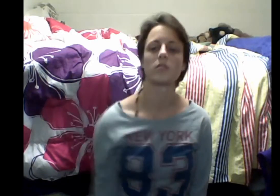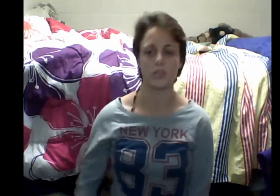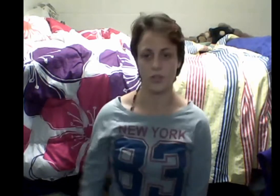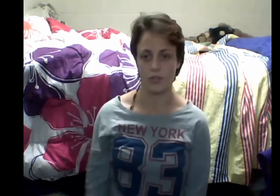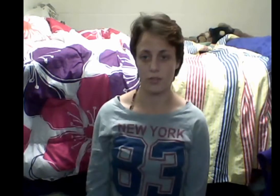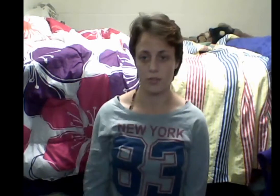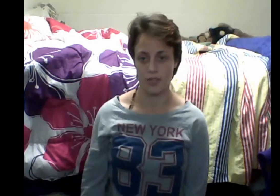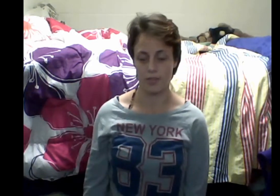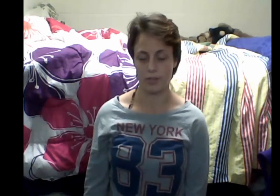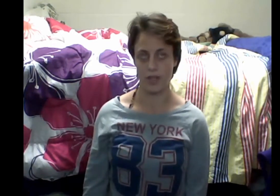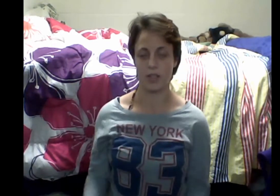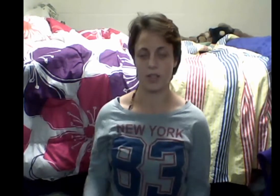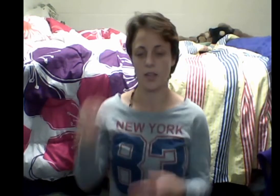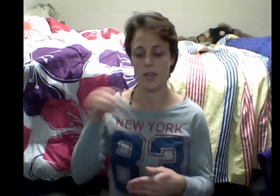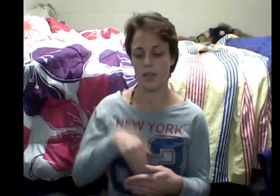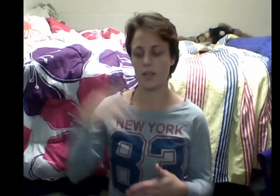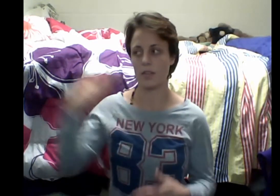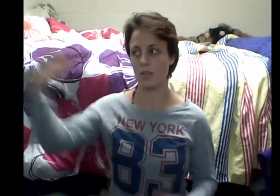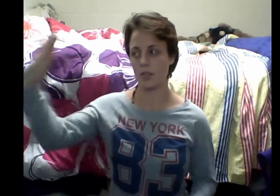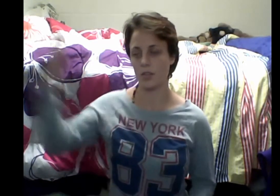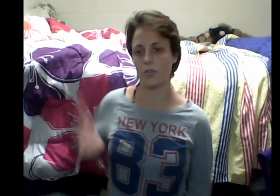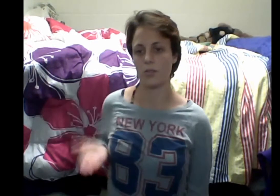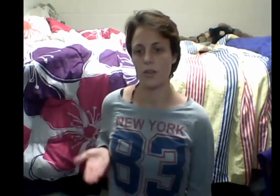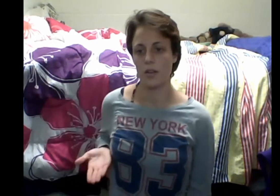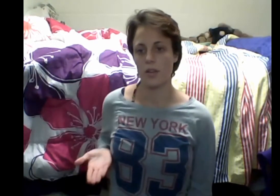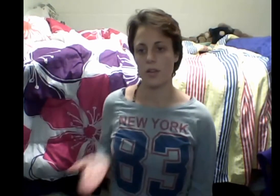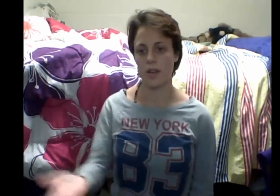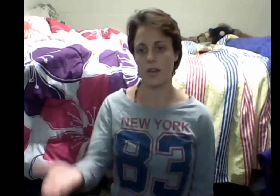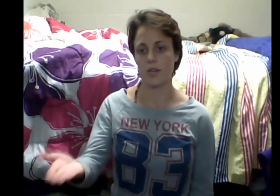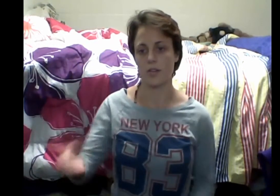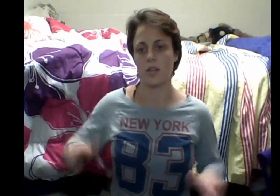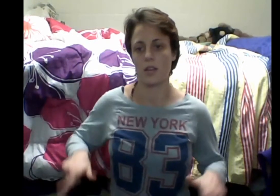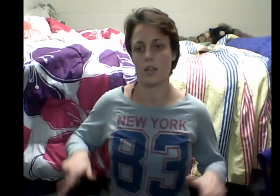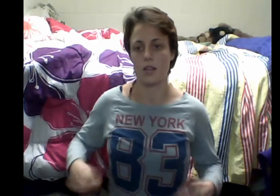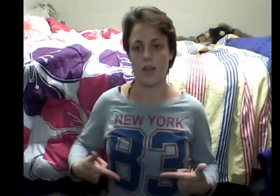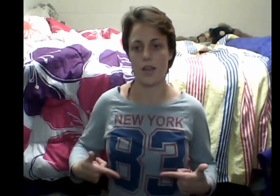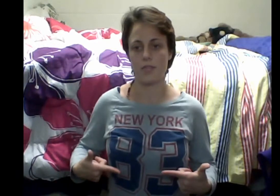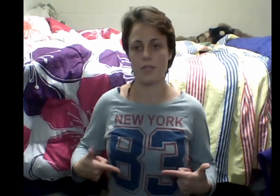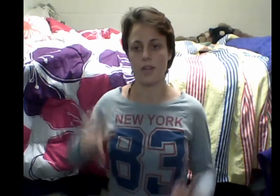So in you there's life everlasting. In you there's life